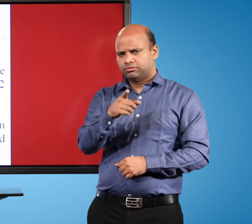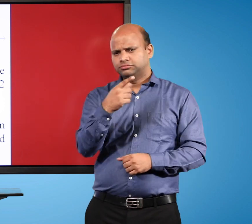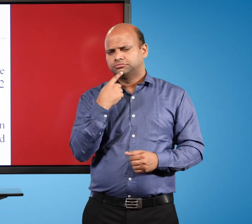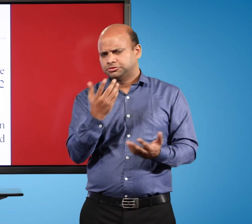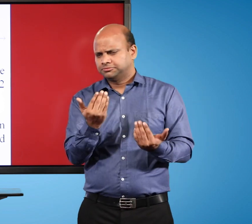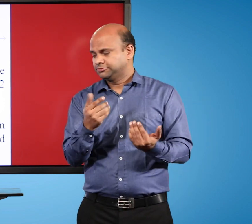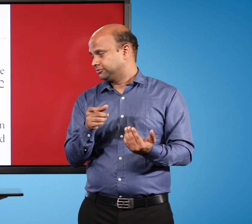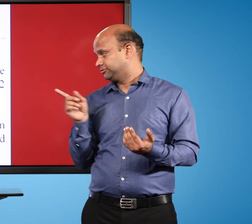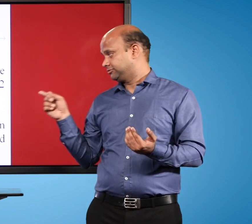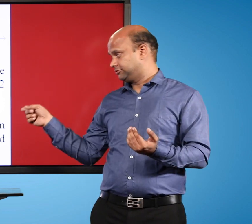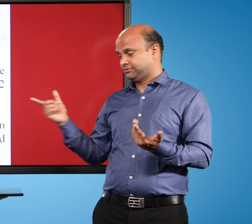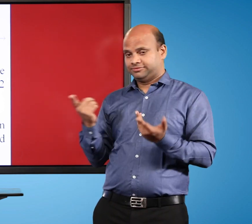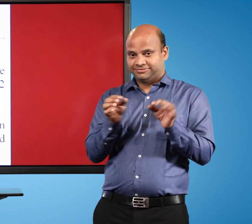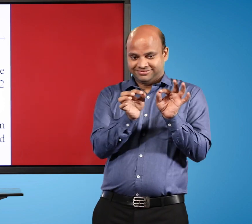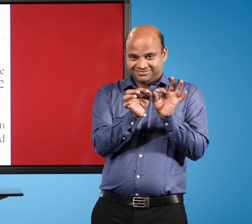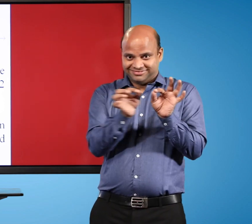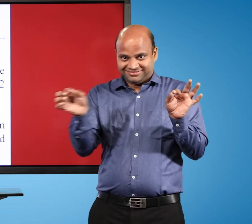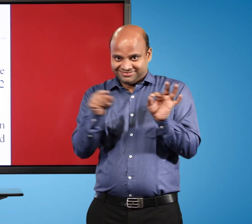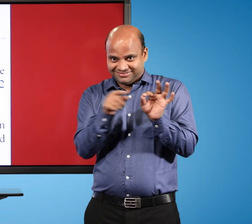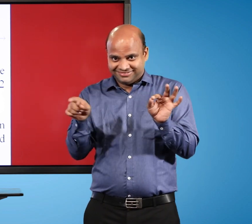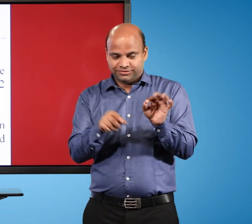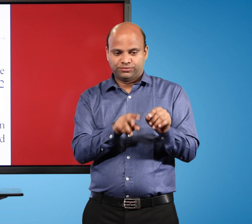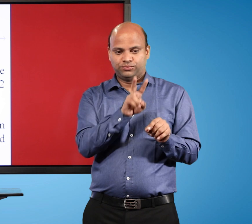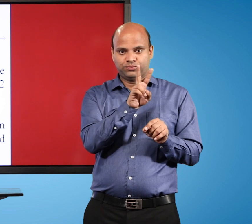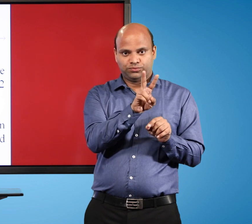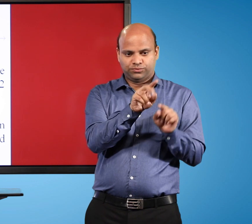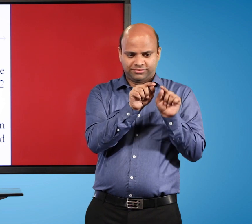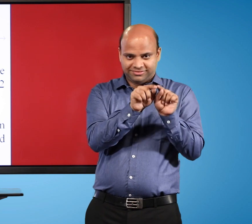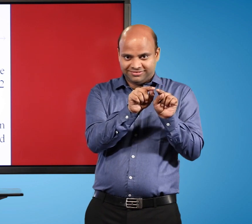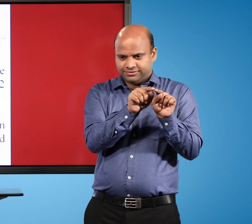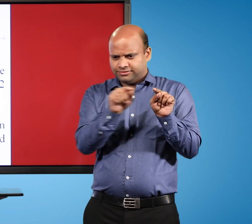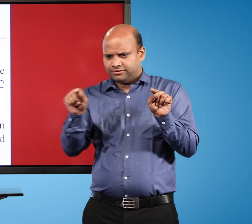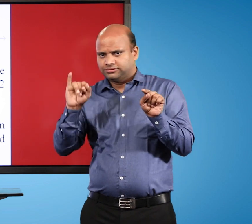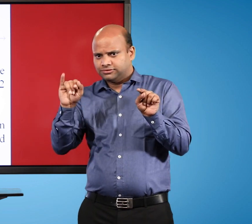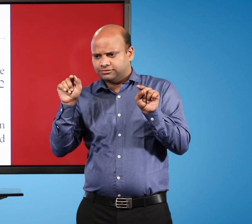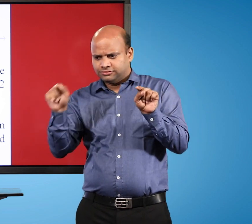Can you tell the distance between the points 2 and 6?